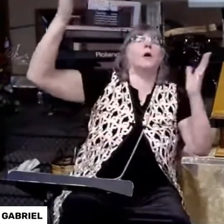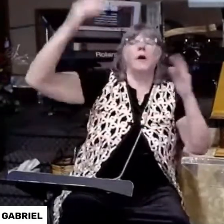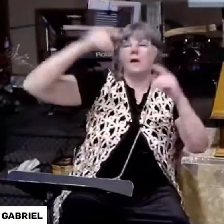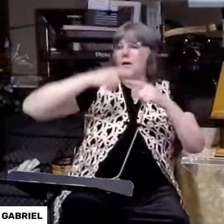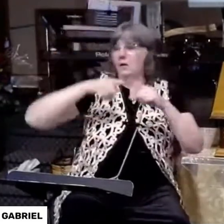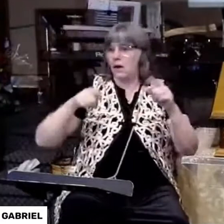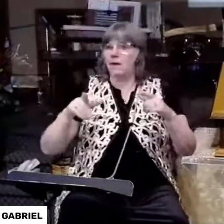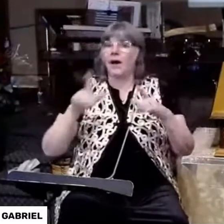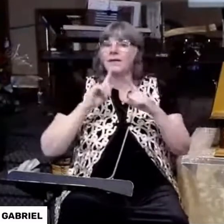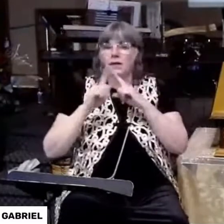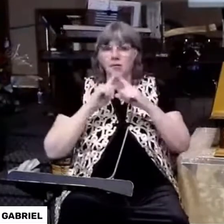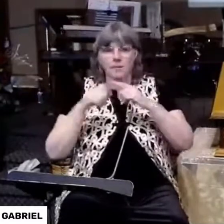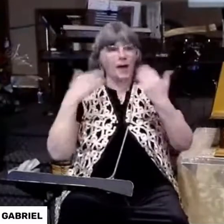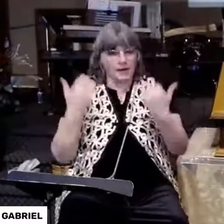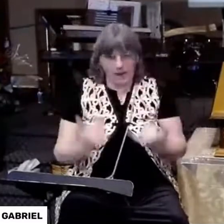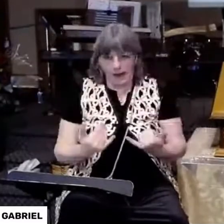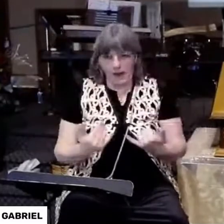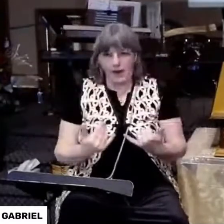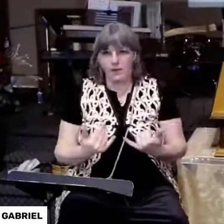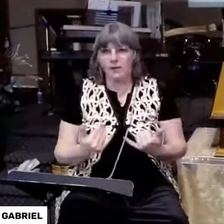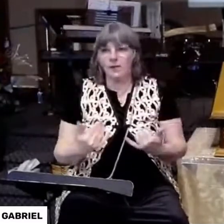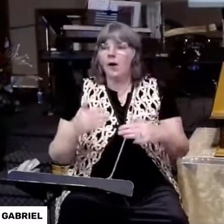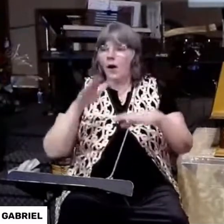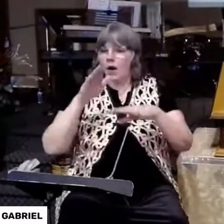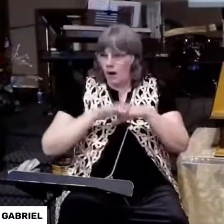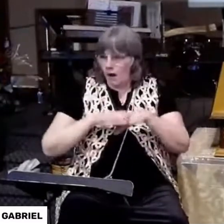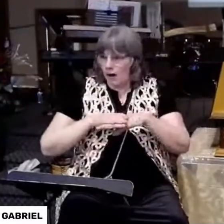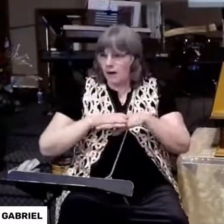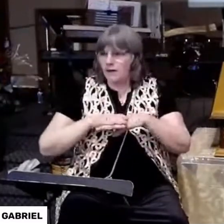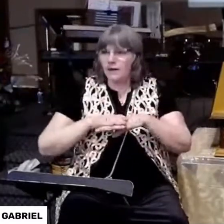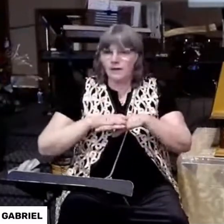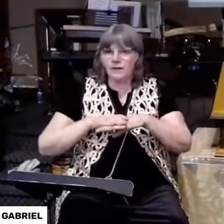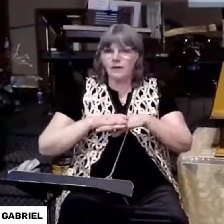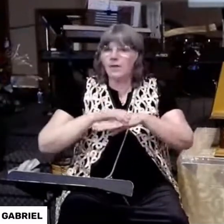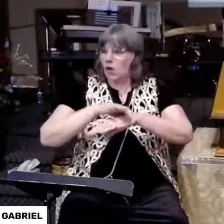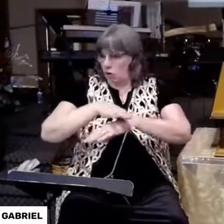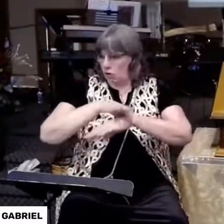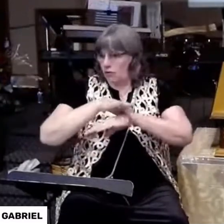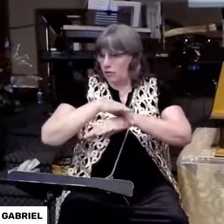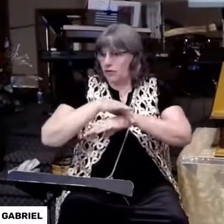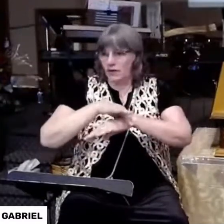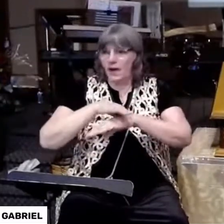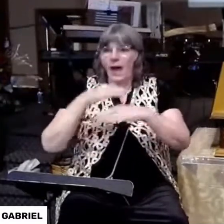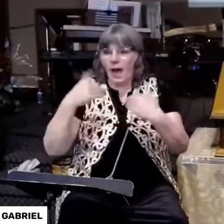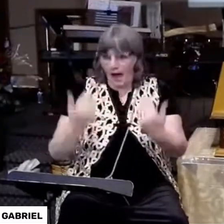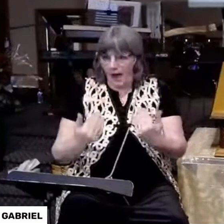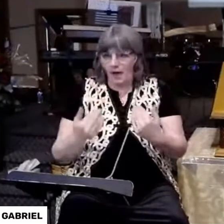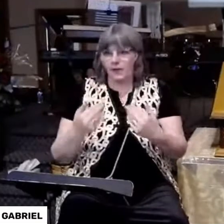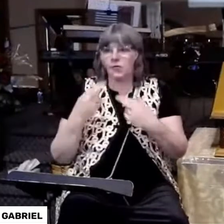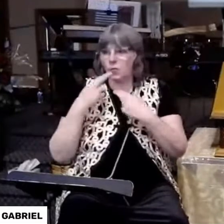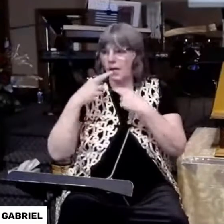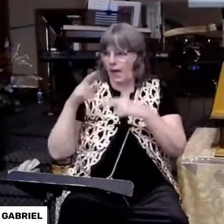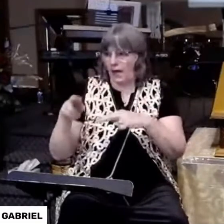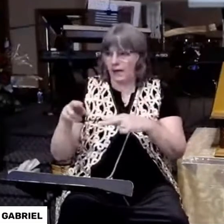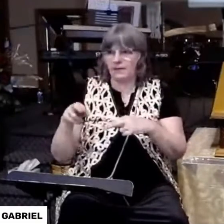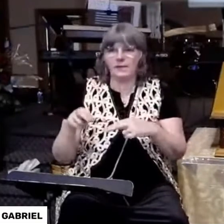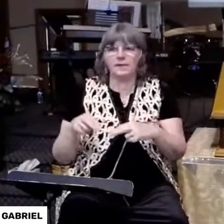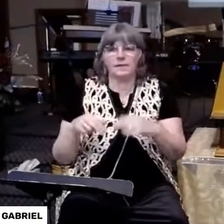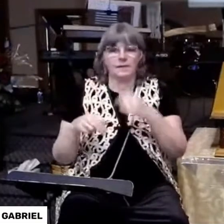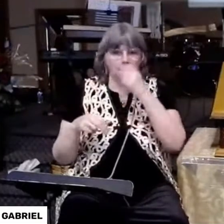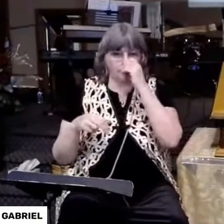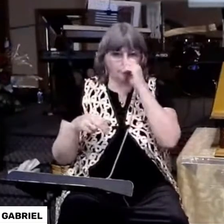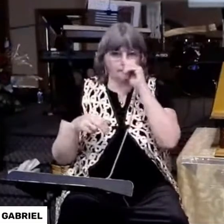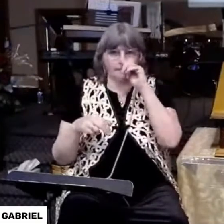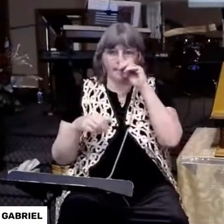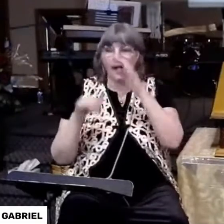them how to deal with it as it is, how to react to it as it is, which is